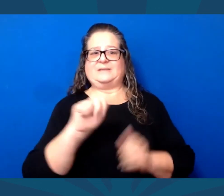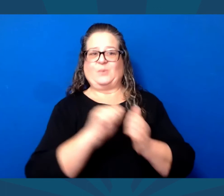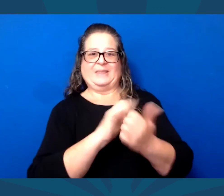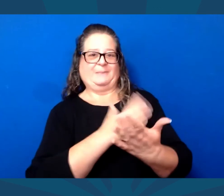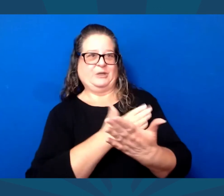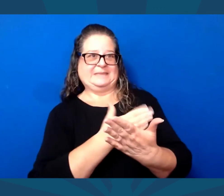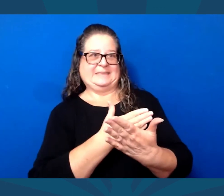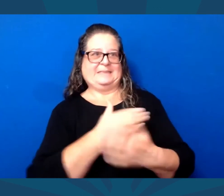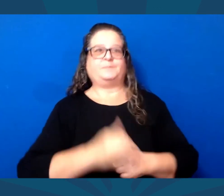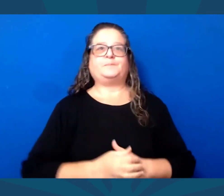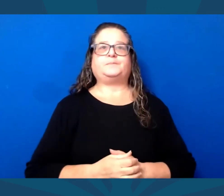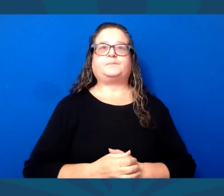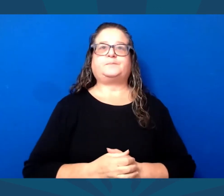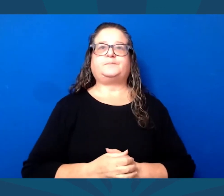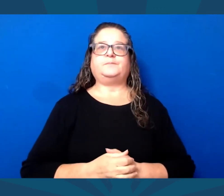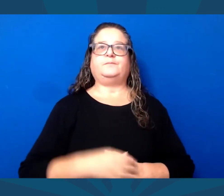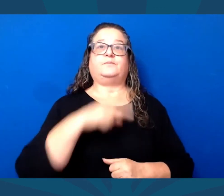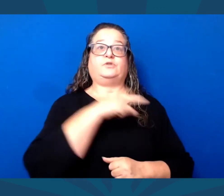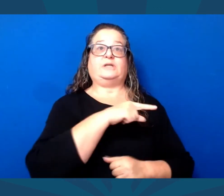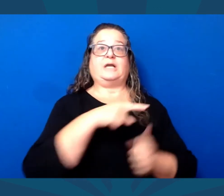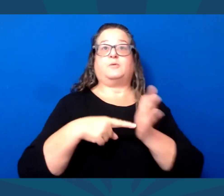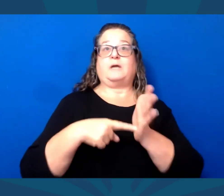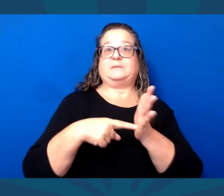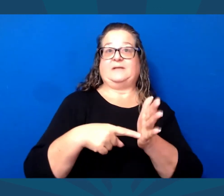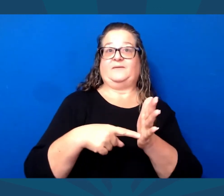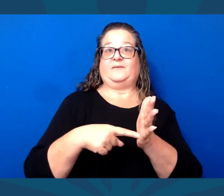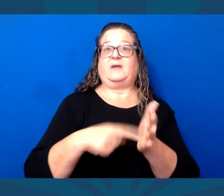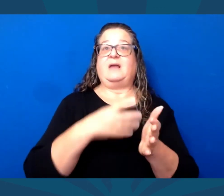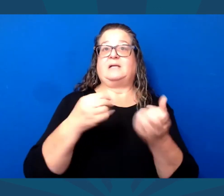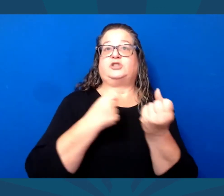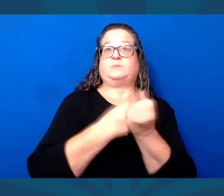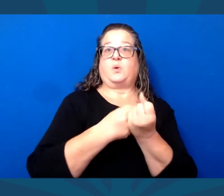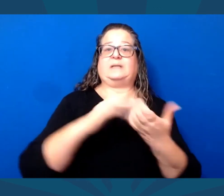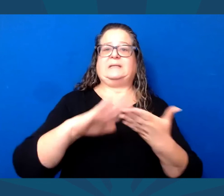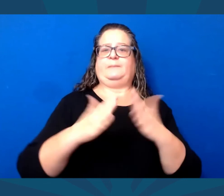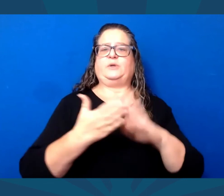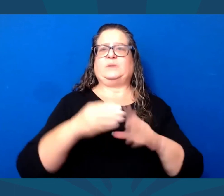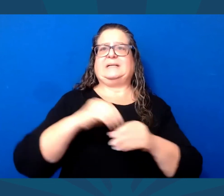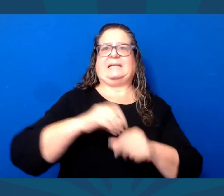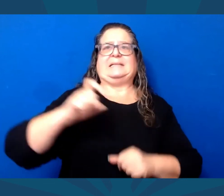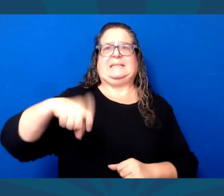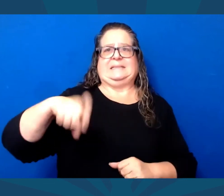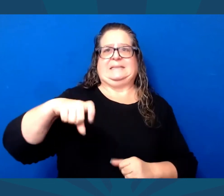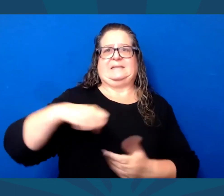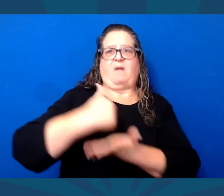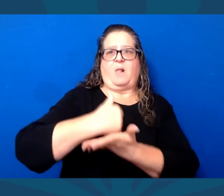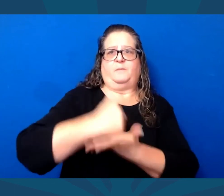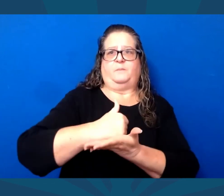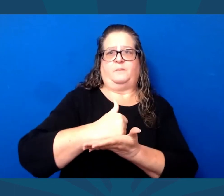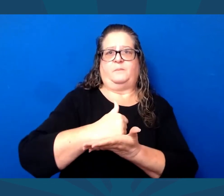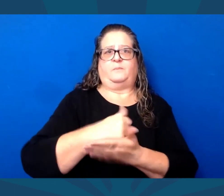at-risk youth connect and progress through music. Tatiana is the representative for whom the community cries